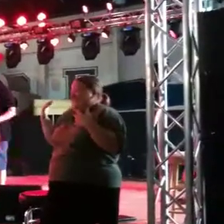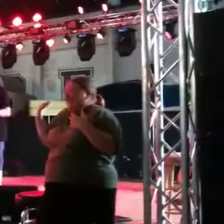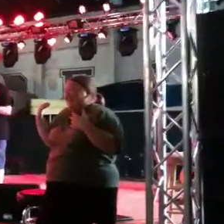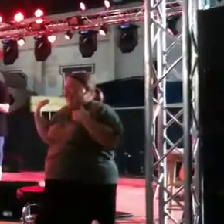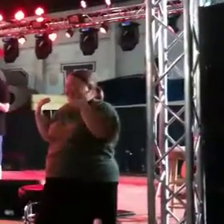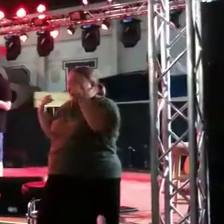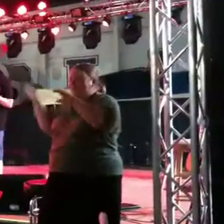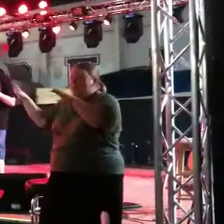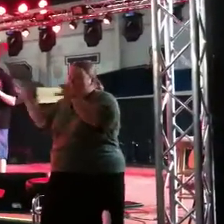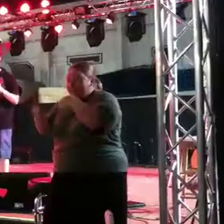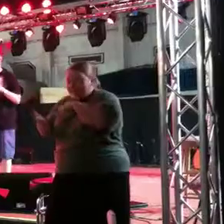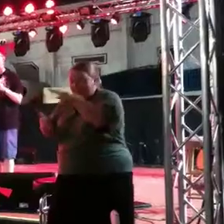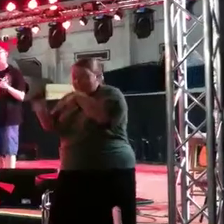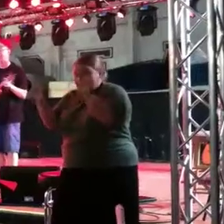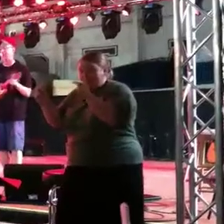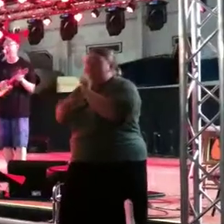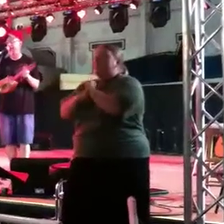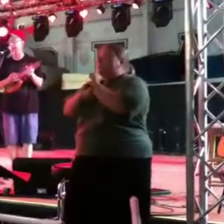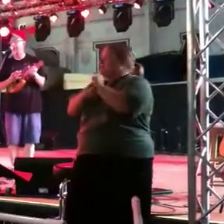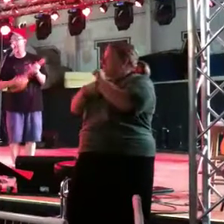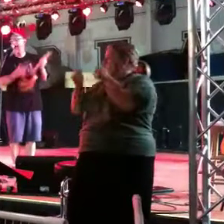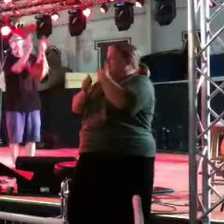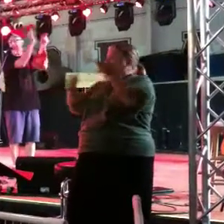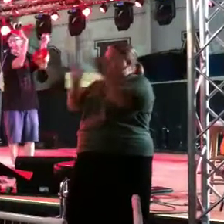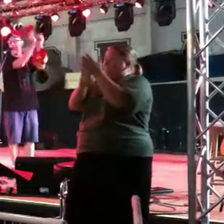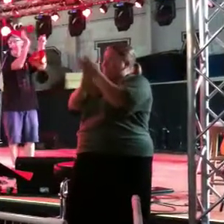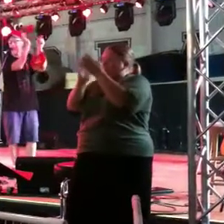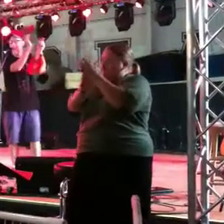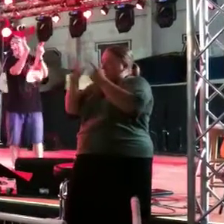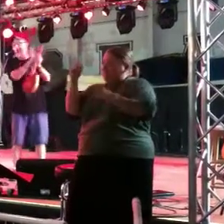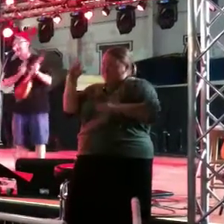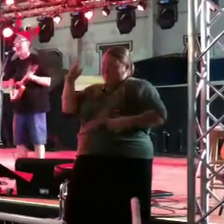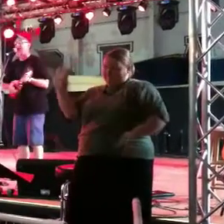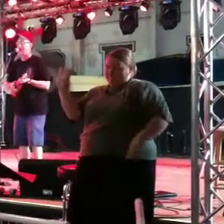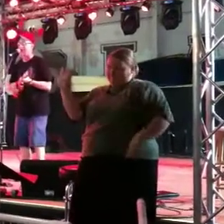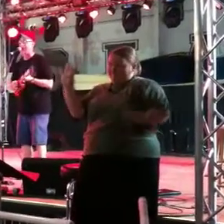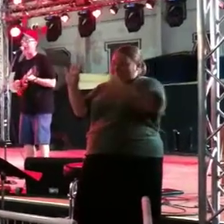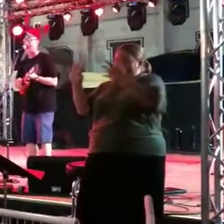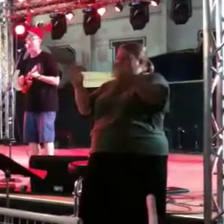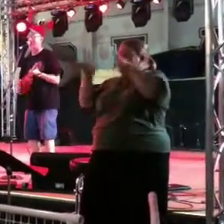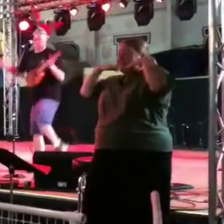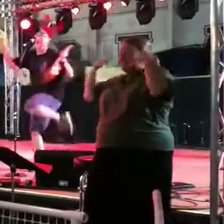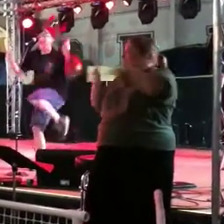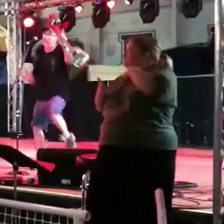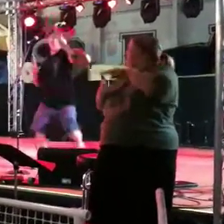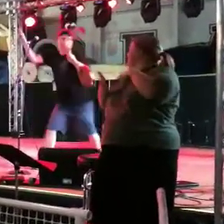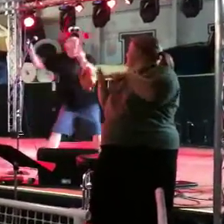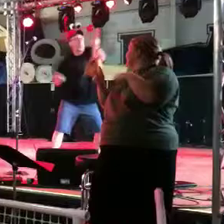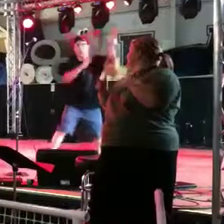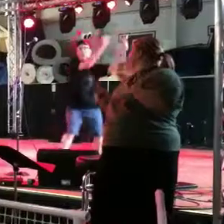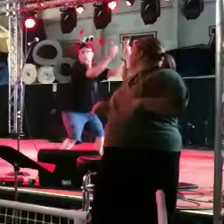I need you to dance, okay? So let's practice. Everybody clap your hands. Clap, clap, clap, clap. Everybody do a dance.